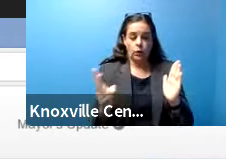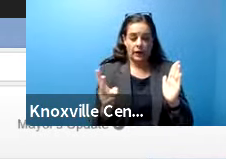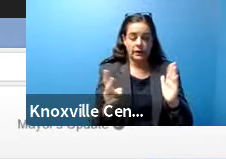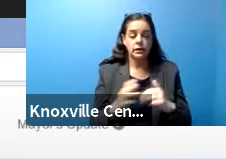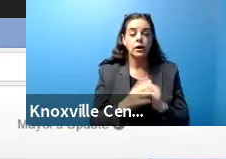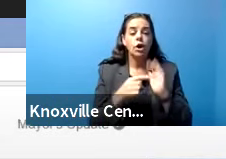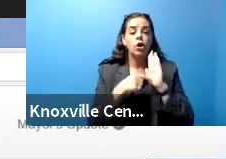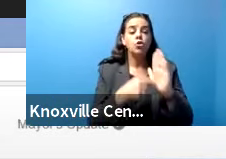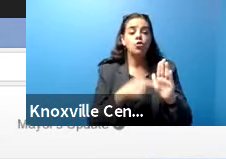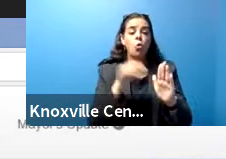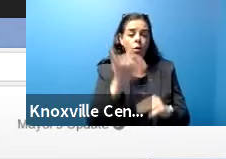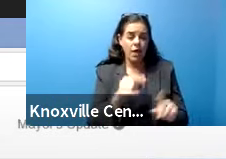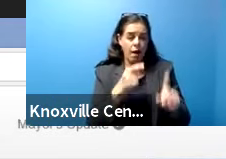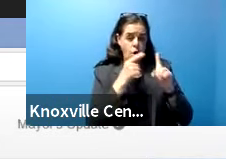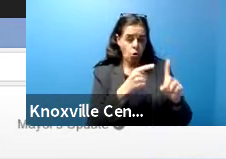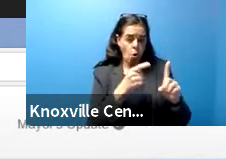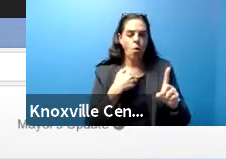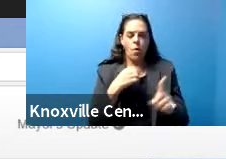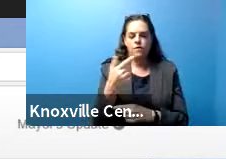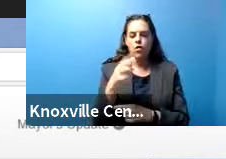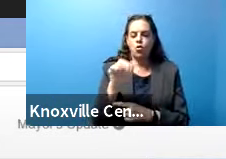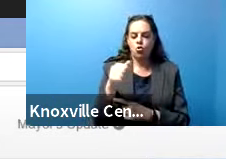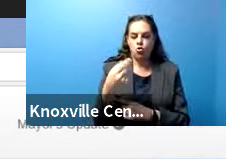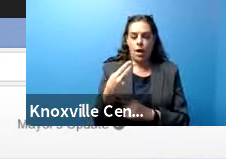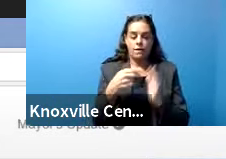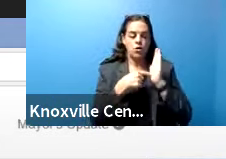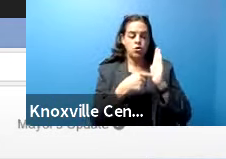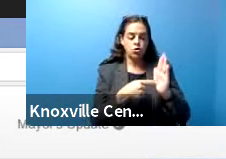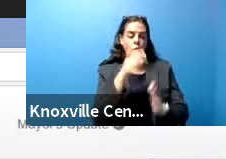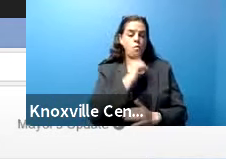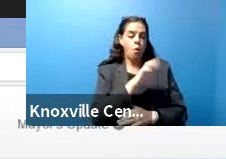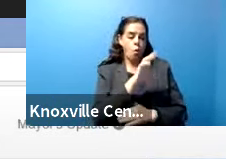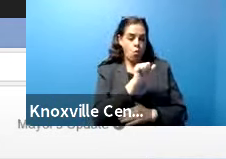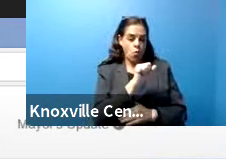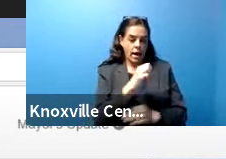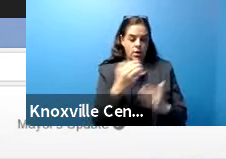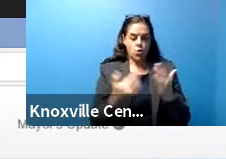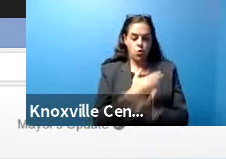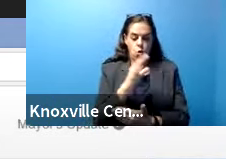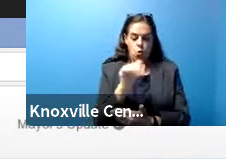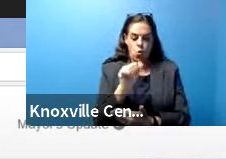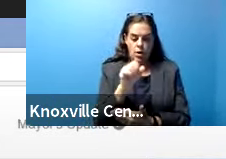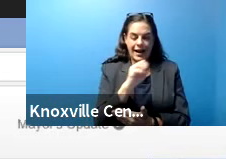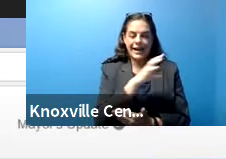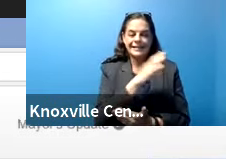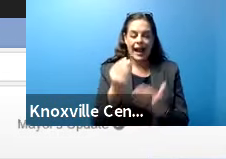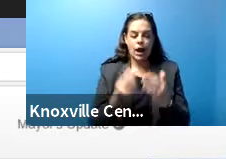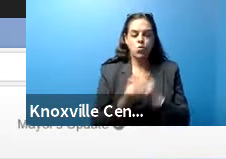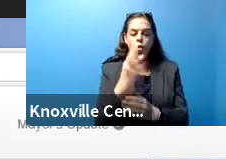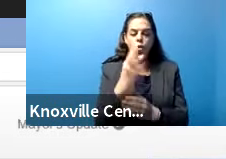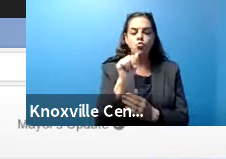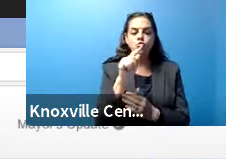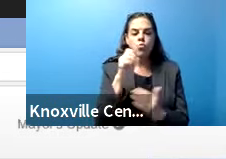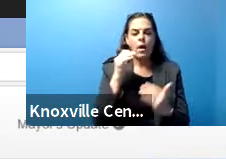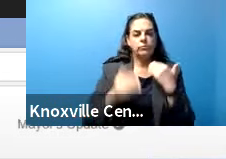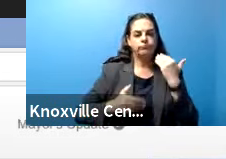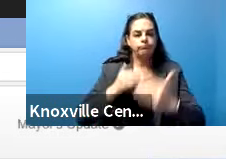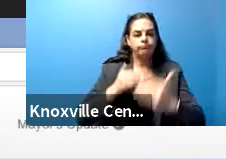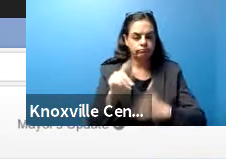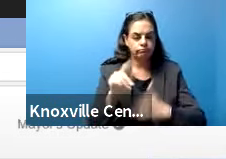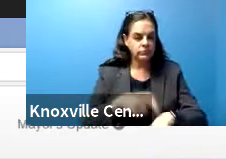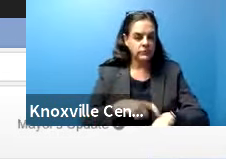this benchmark, we have a bar graph that shows previous cases, new cases, and the daily growth and the growth rate over time.